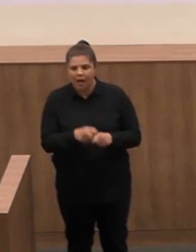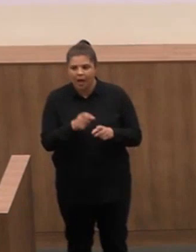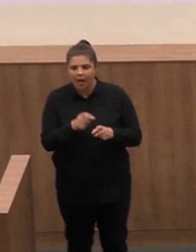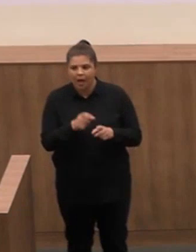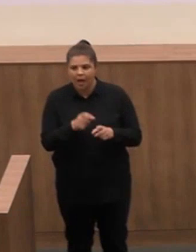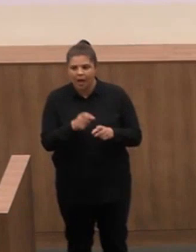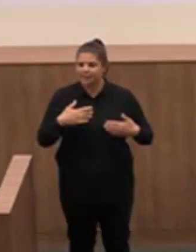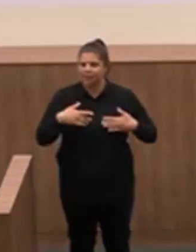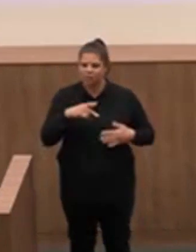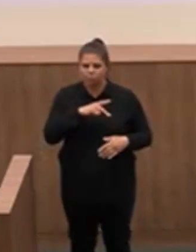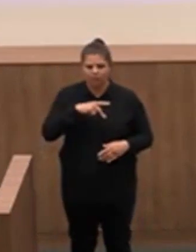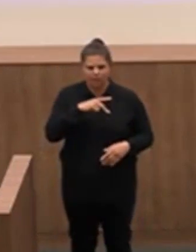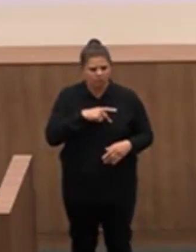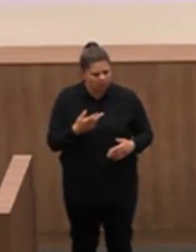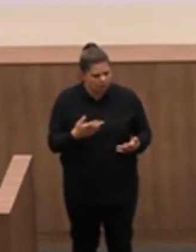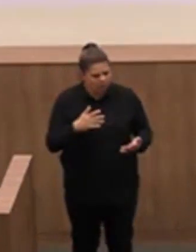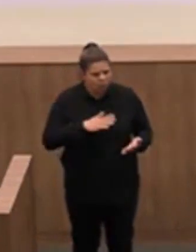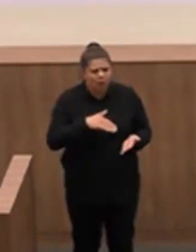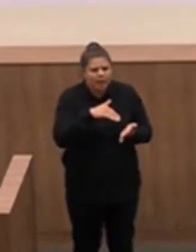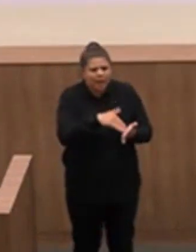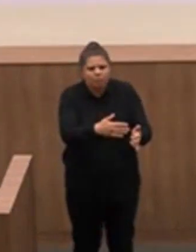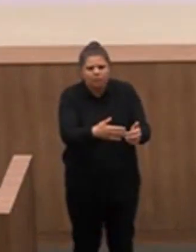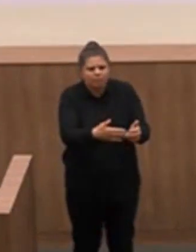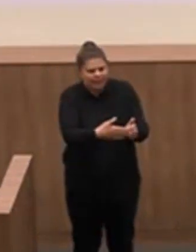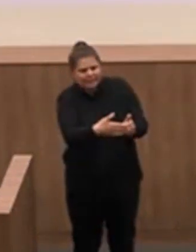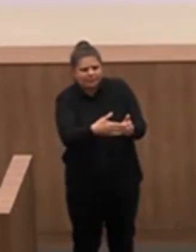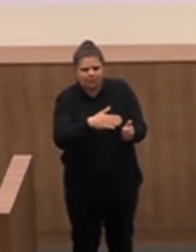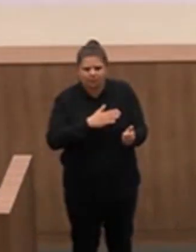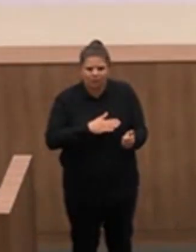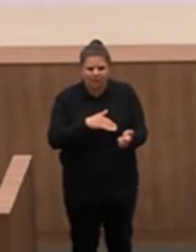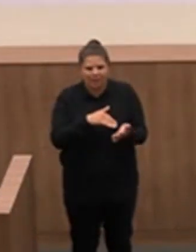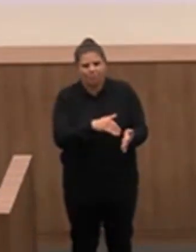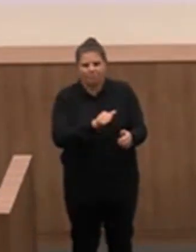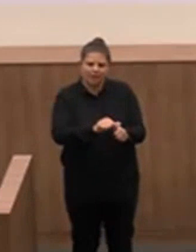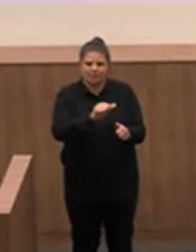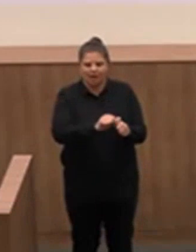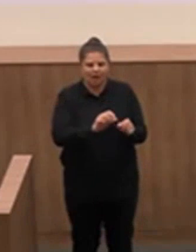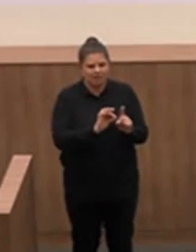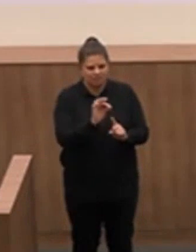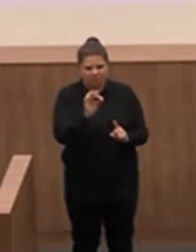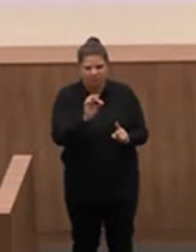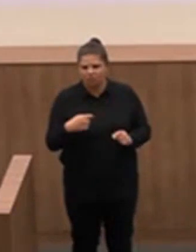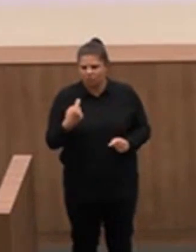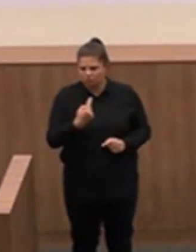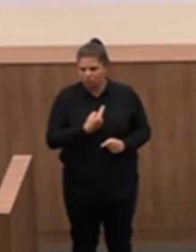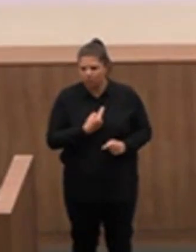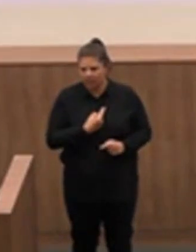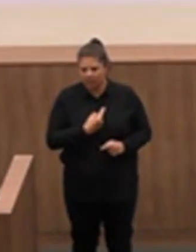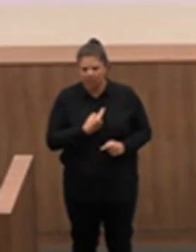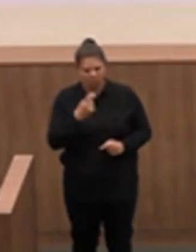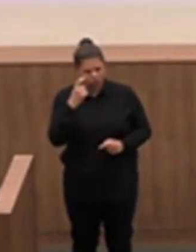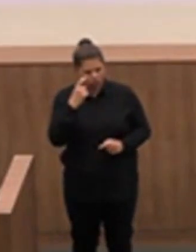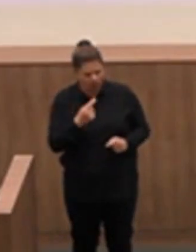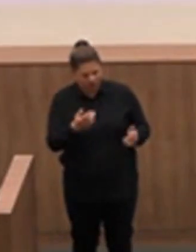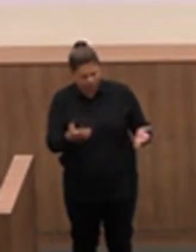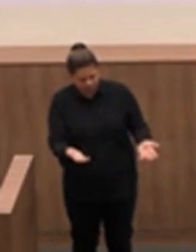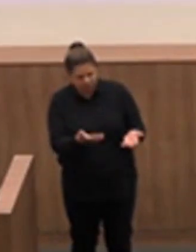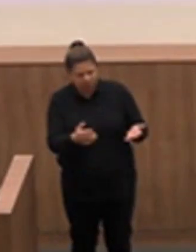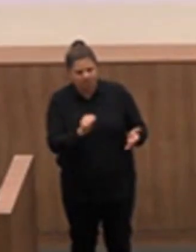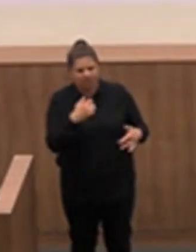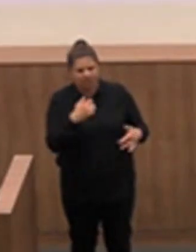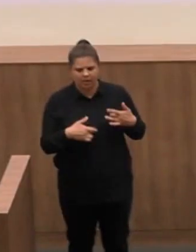as health professionals because we want to make people better, and we always try and do things that maximise people's abilities and their lives,